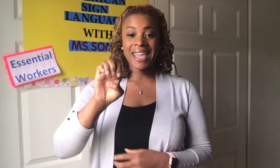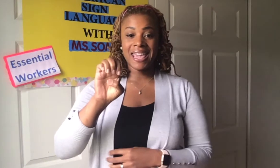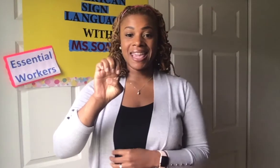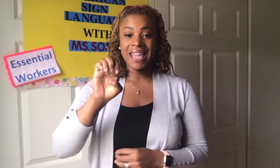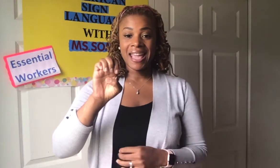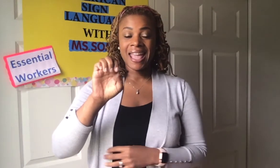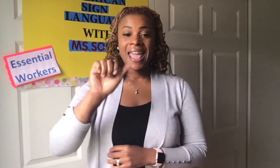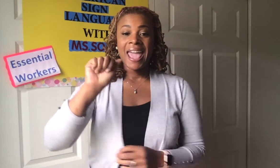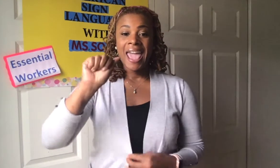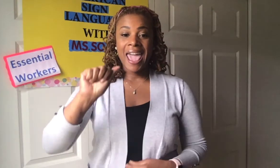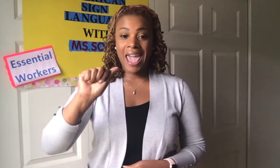D-E-A-F.